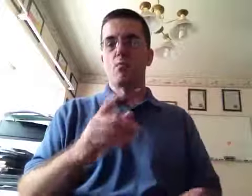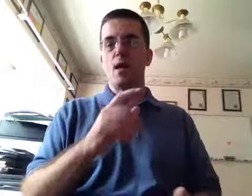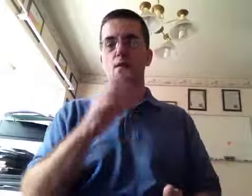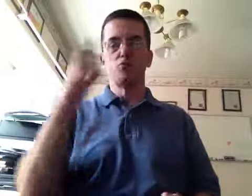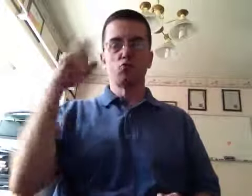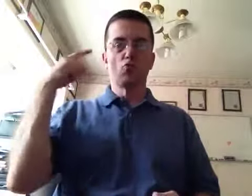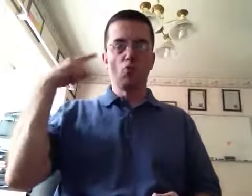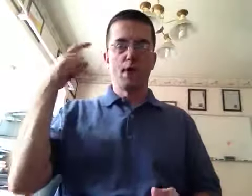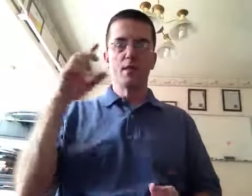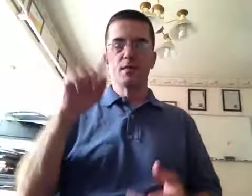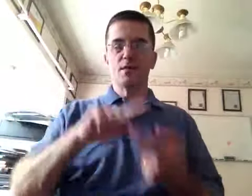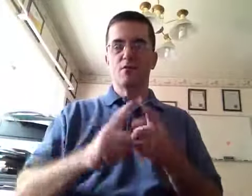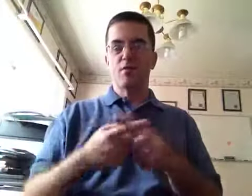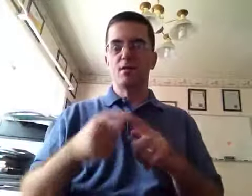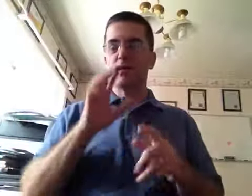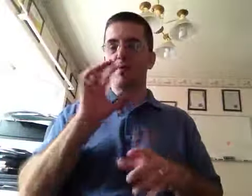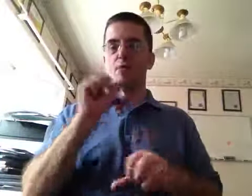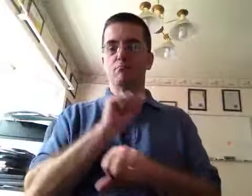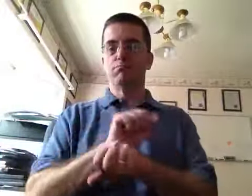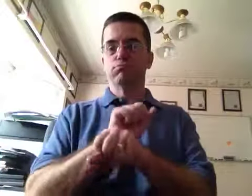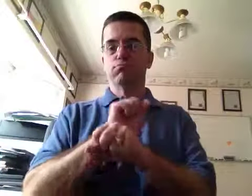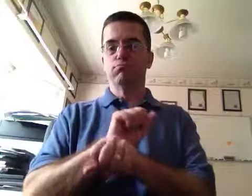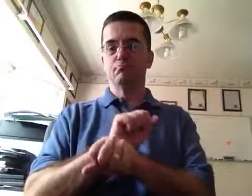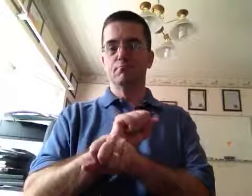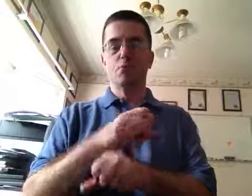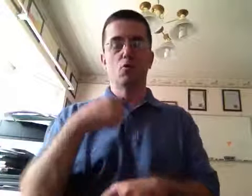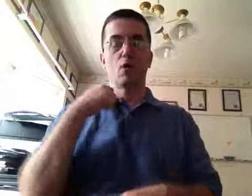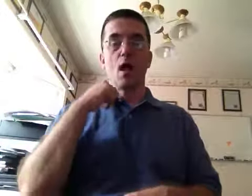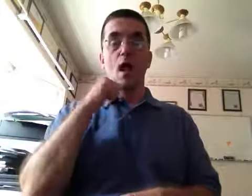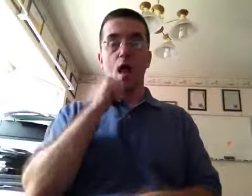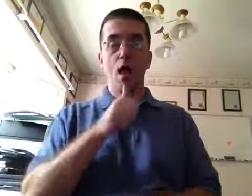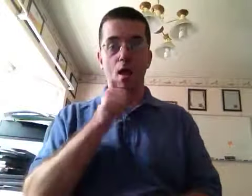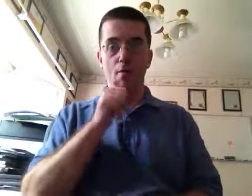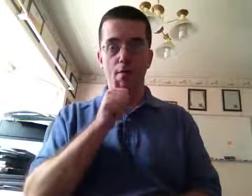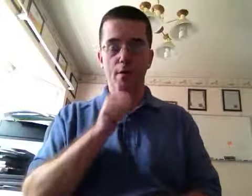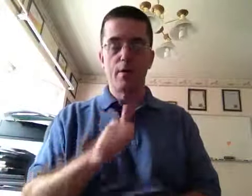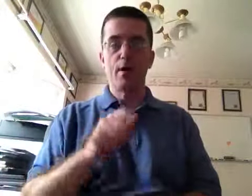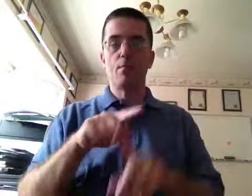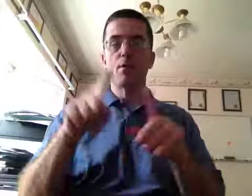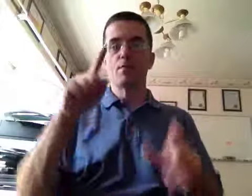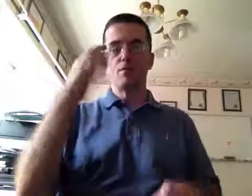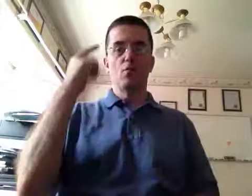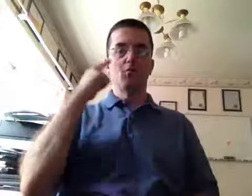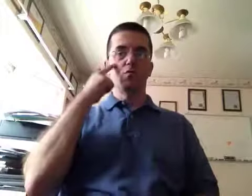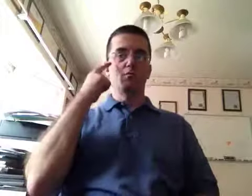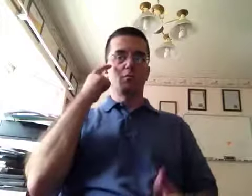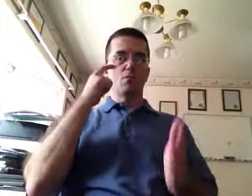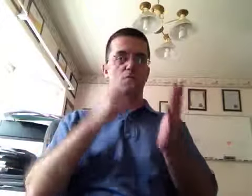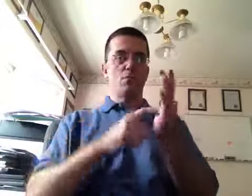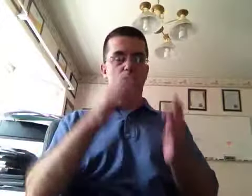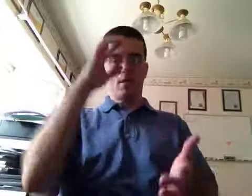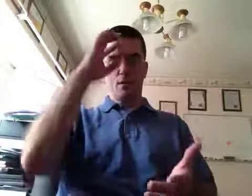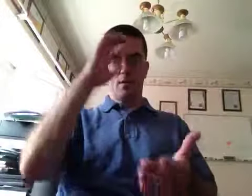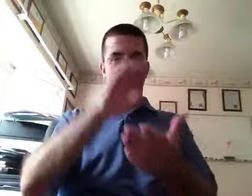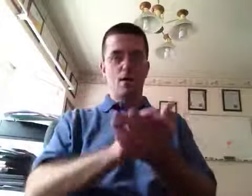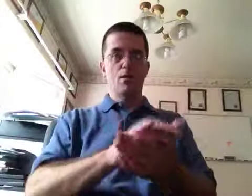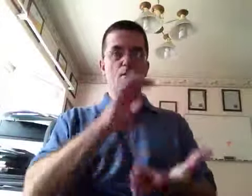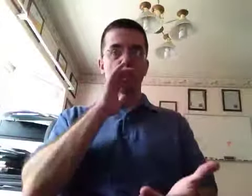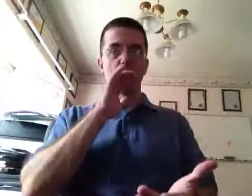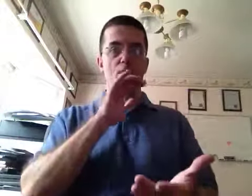day. But did you know that the husband or the wife of the spouse that your kid plays soccer with